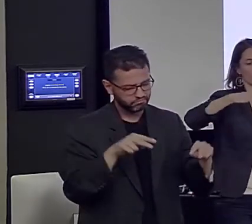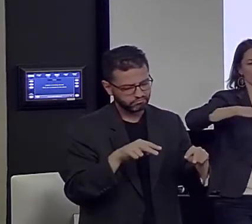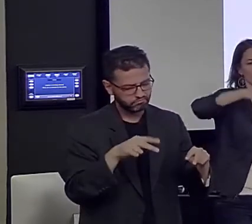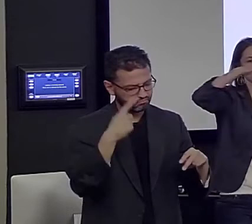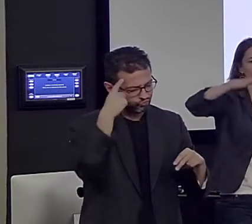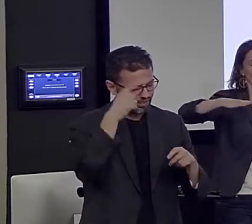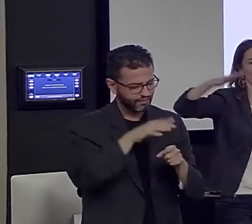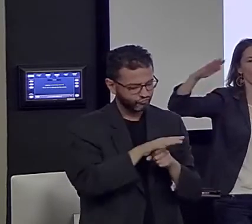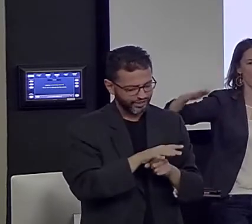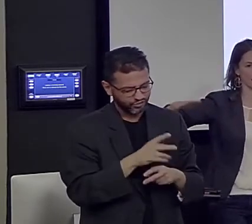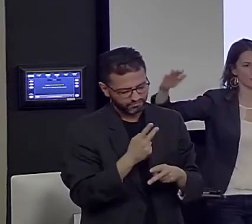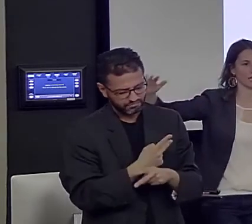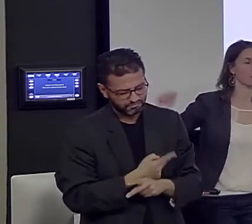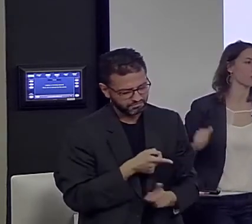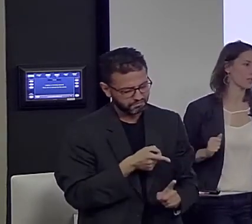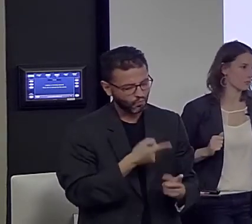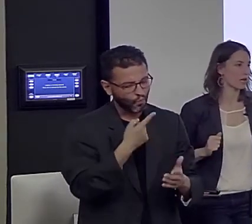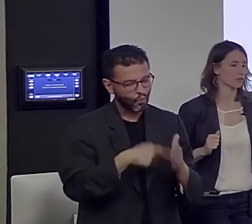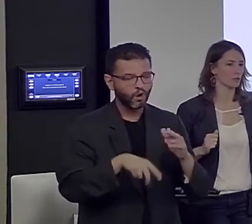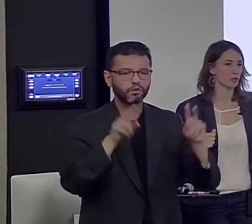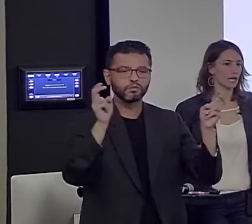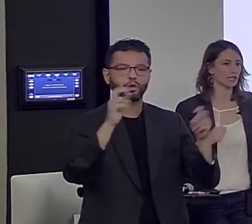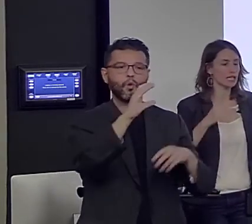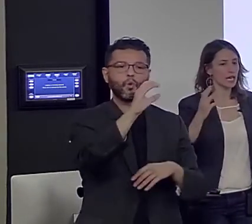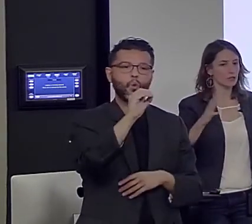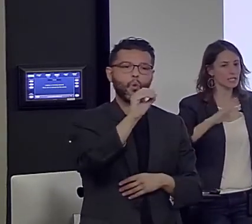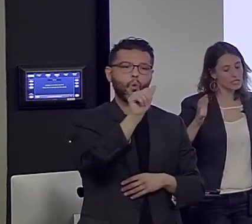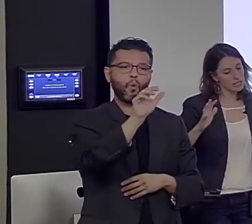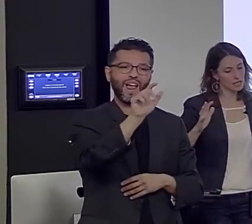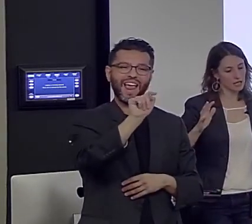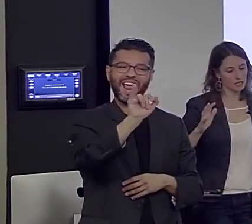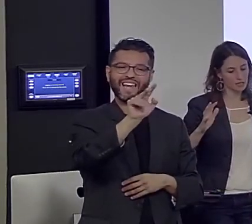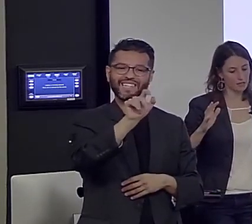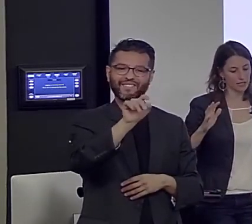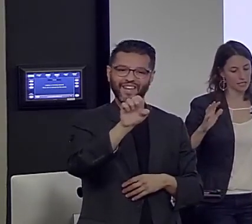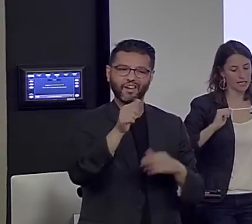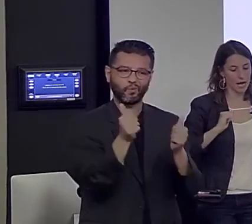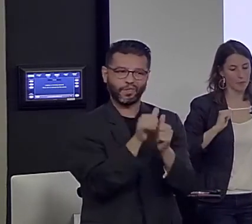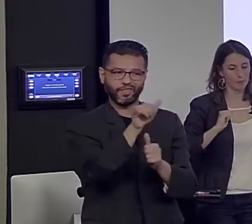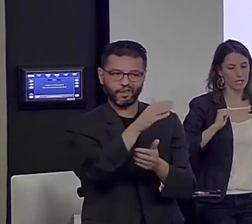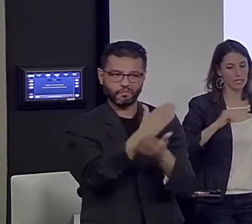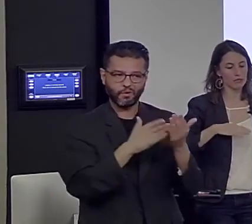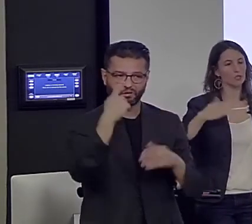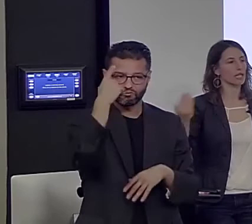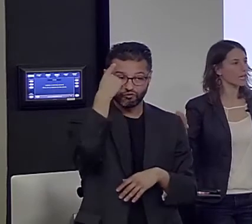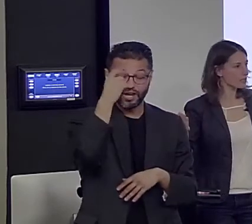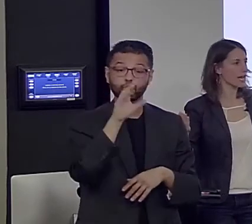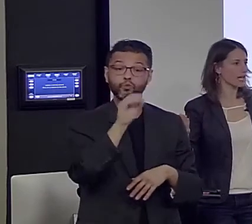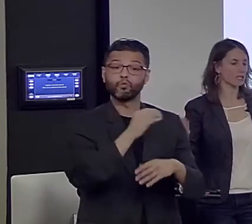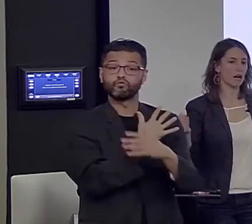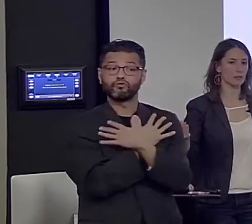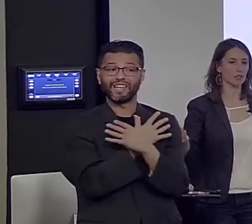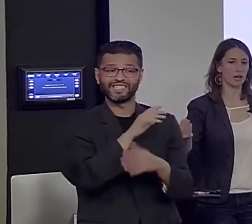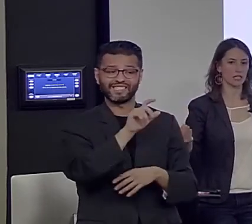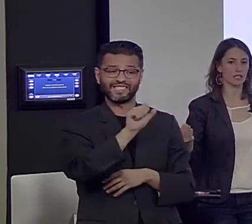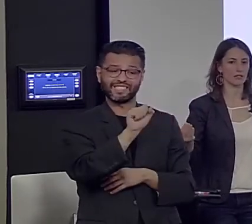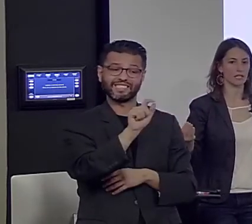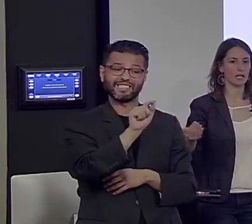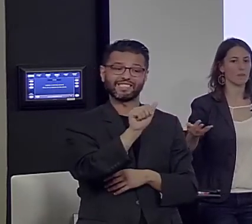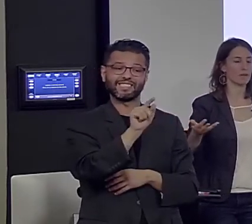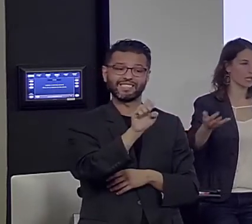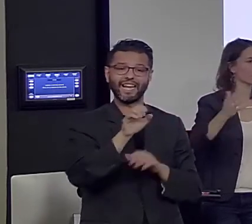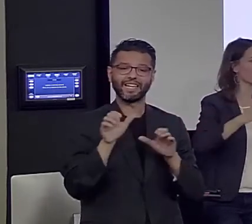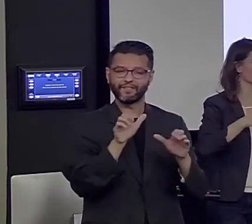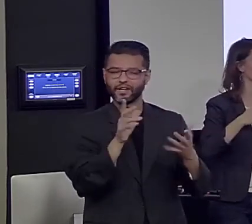what are the things that are co-activating with this part of the brain? And resting state connectivity, it's related to anatomical